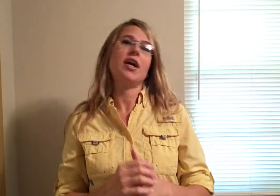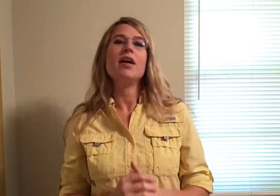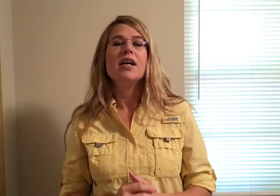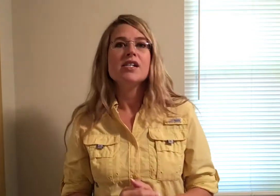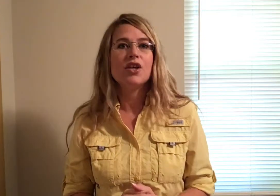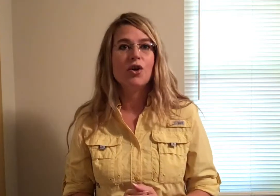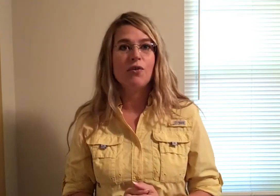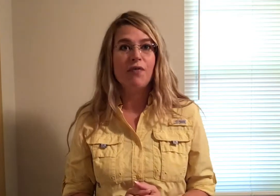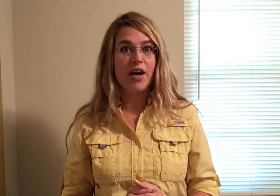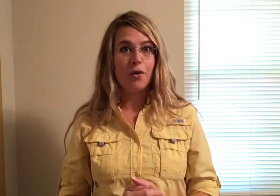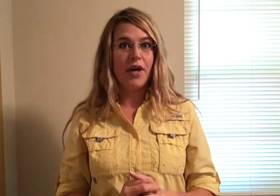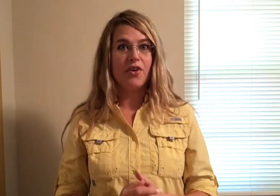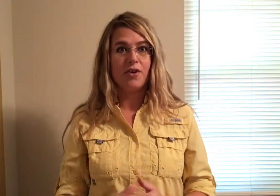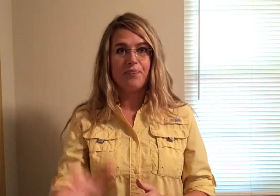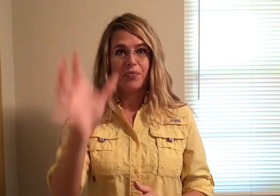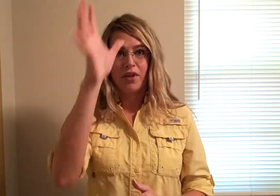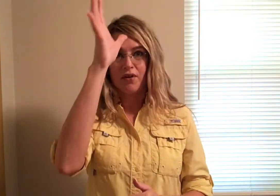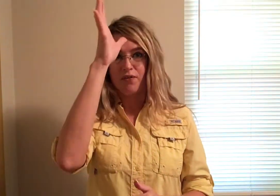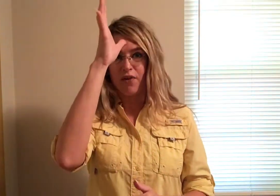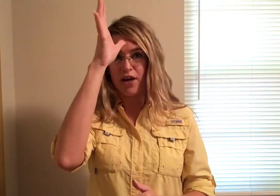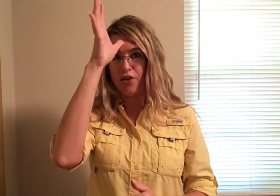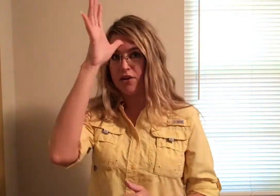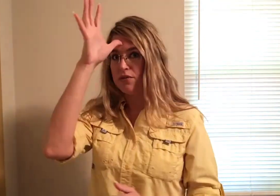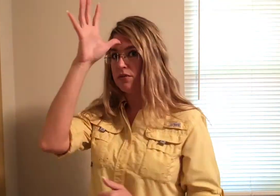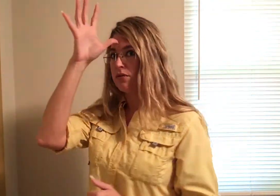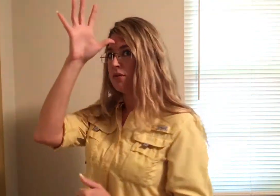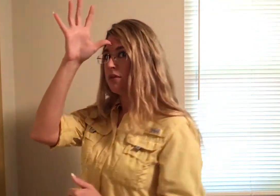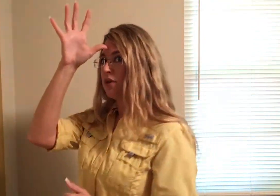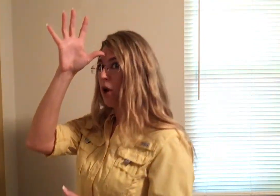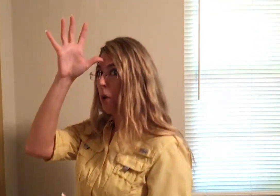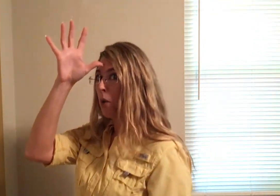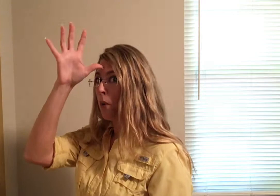right, so father, mother, father